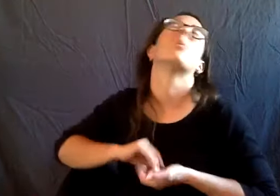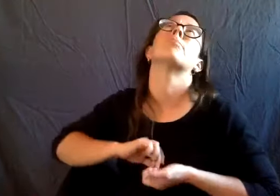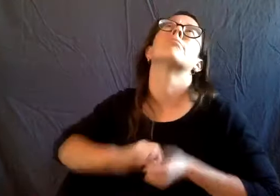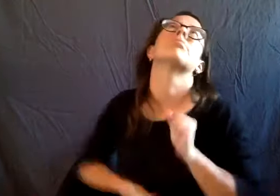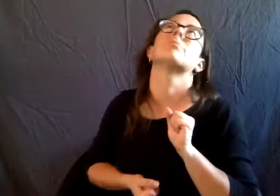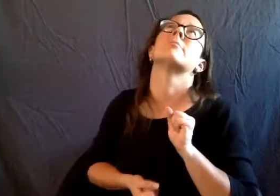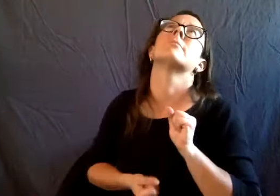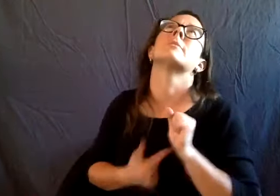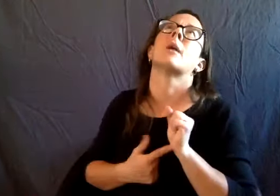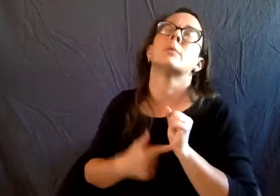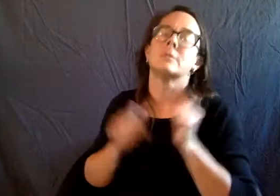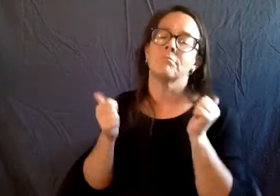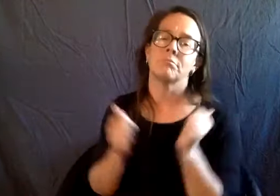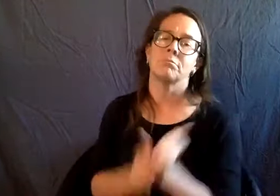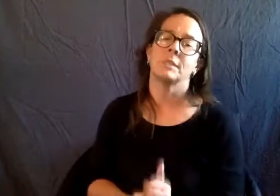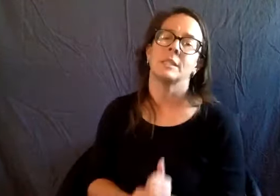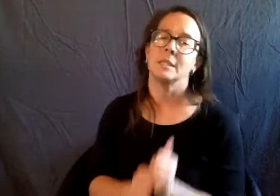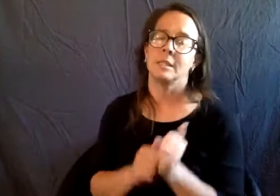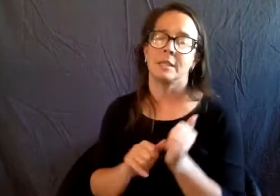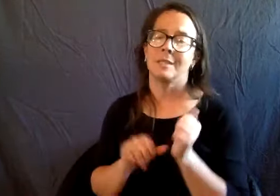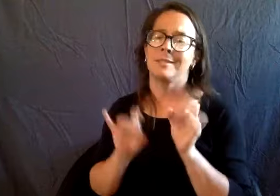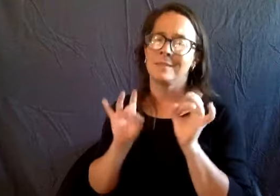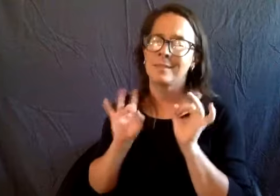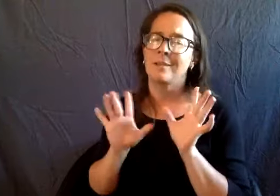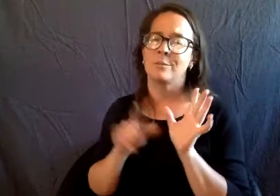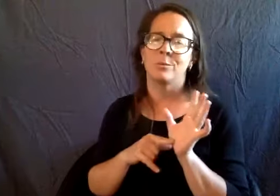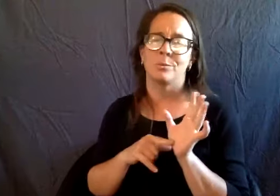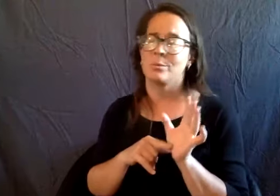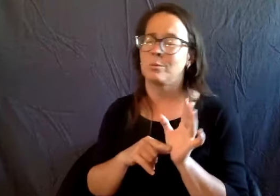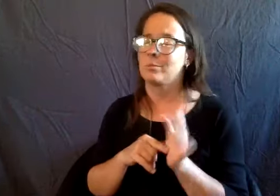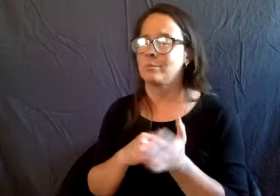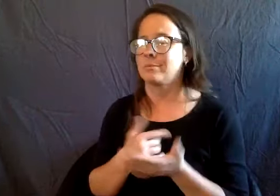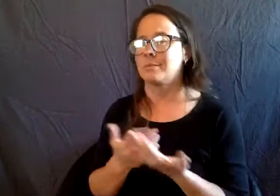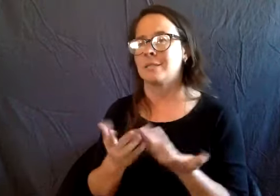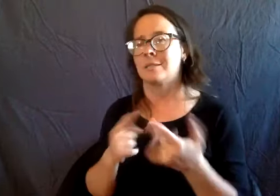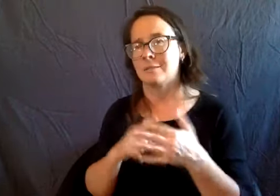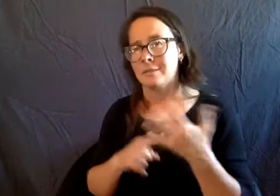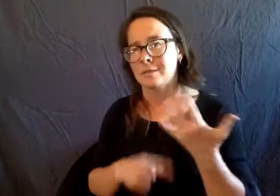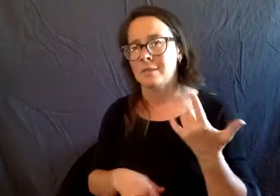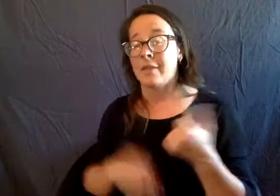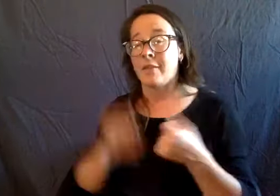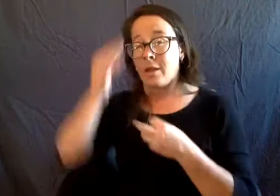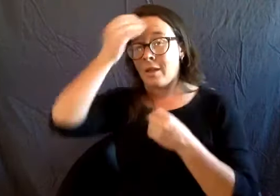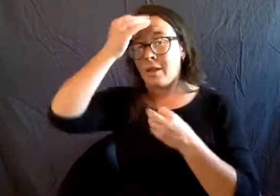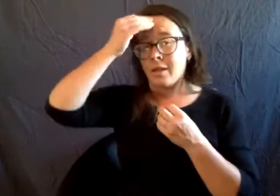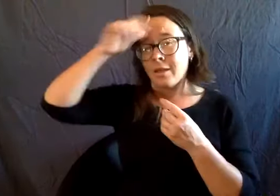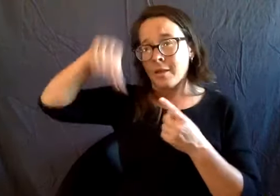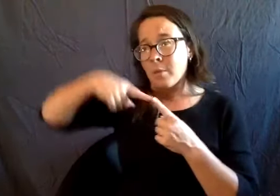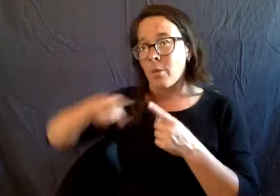I was completely destitute in every way whatsoever. And if you think about those